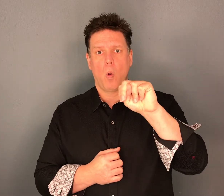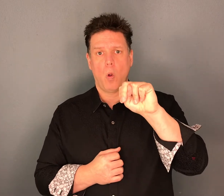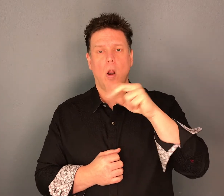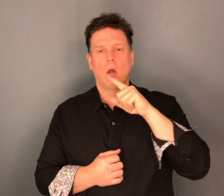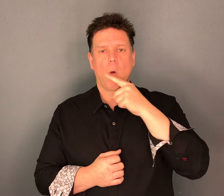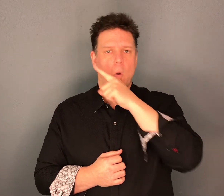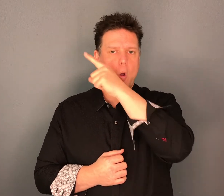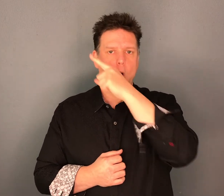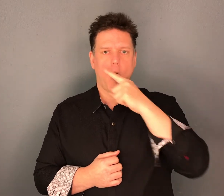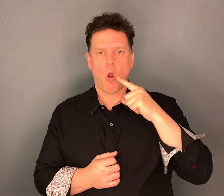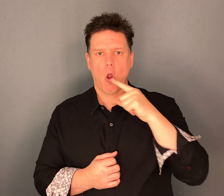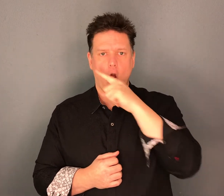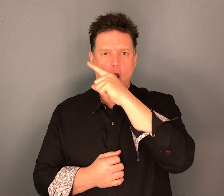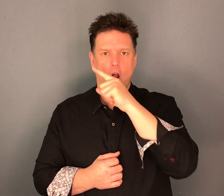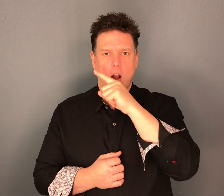Corn.